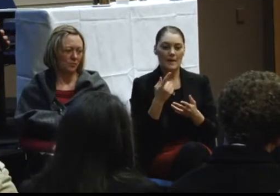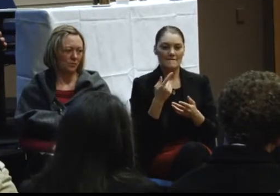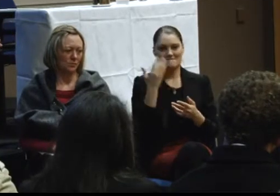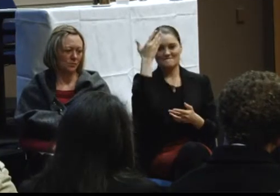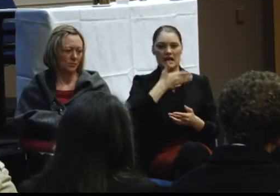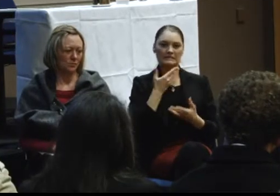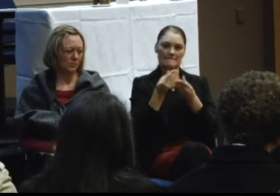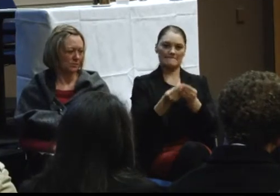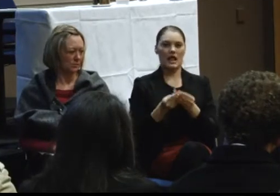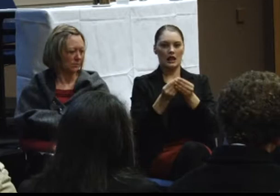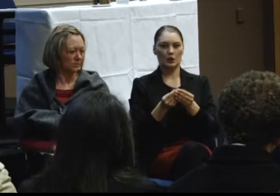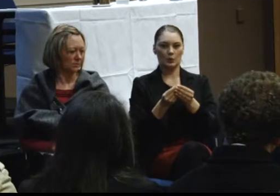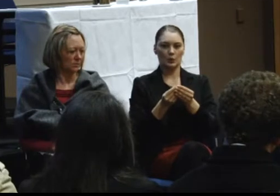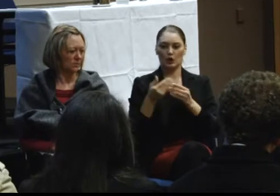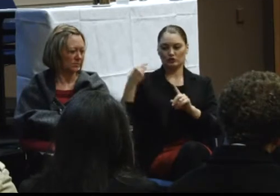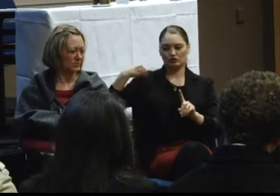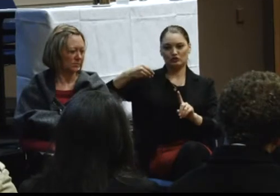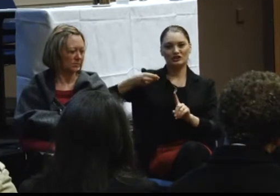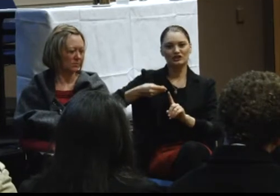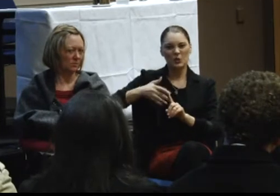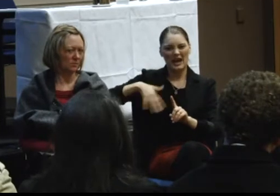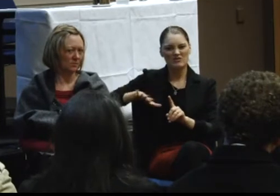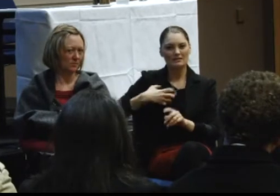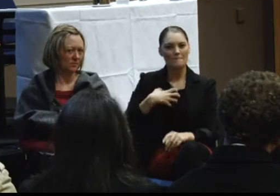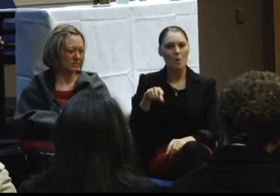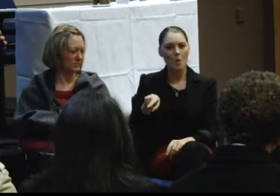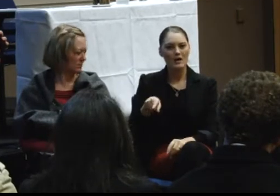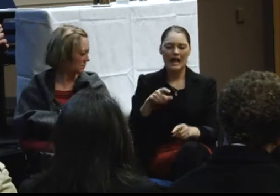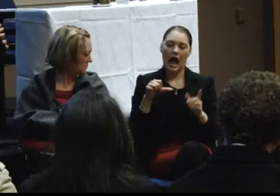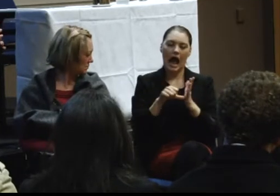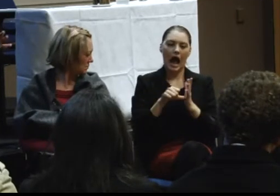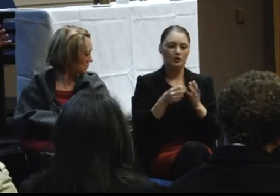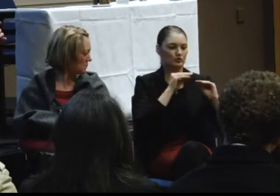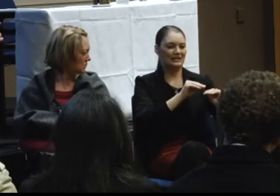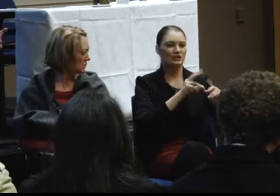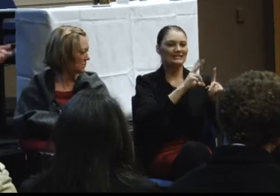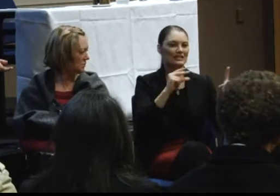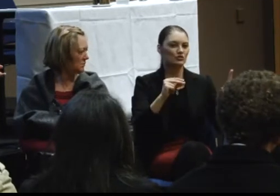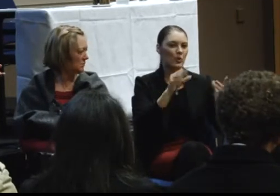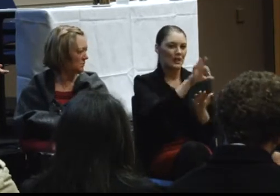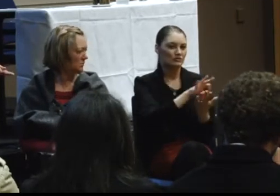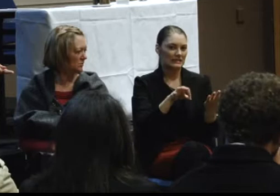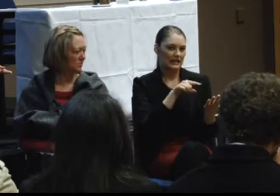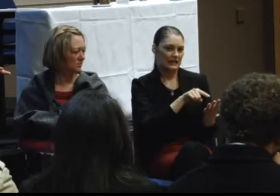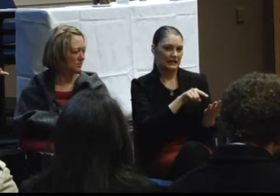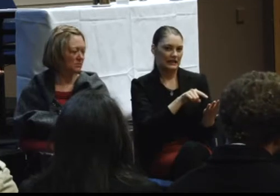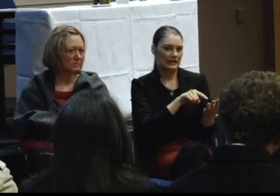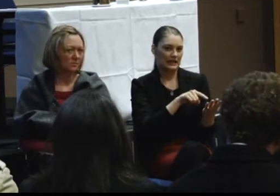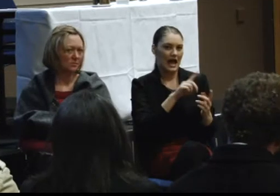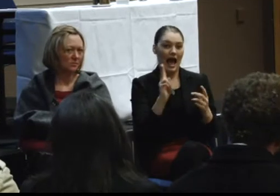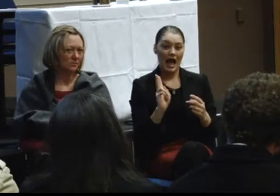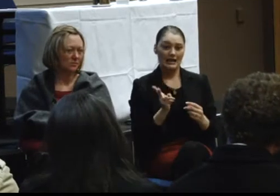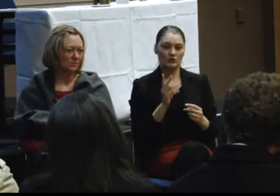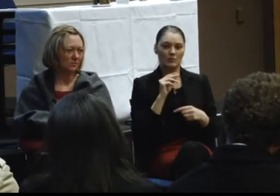value are traditional areas, it's very difficult to teach digital literacy. And then when we get to the point with assessment again